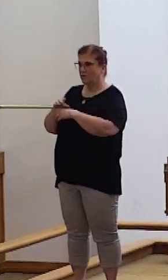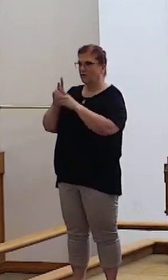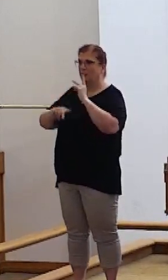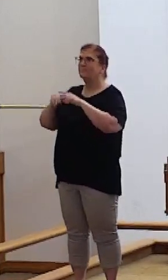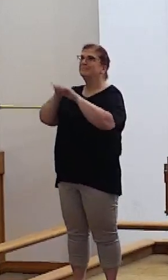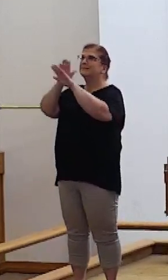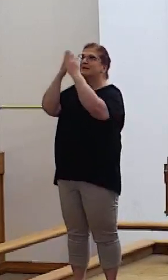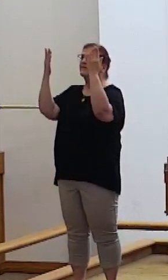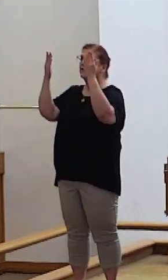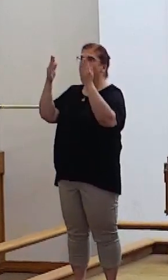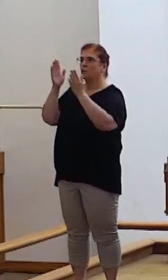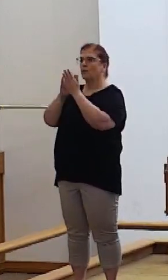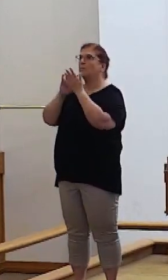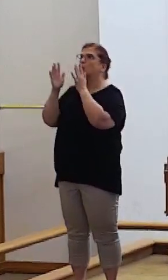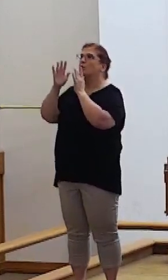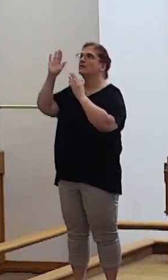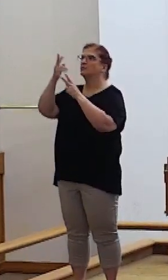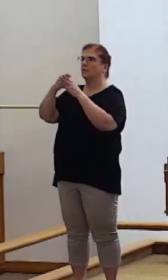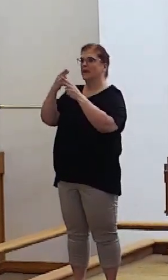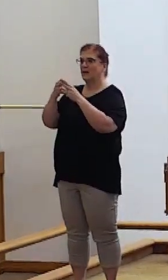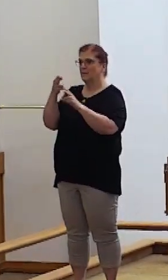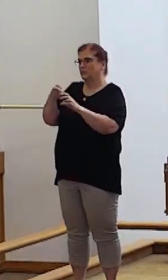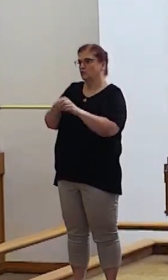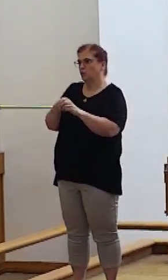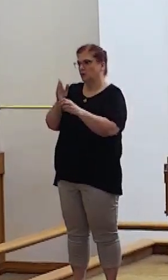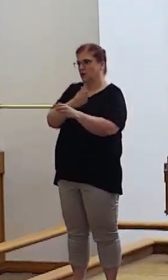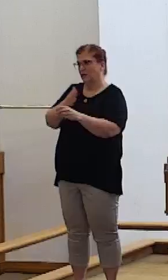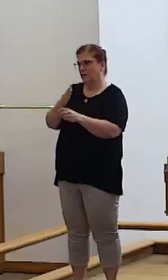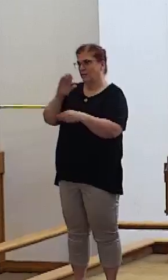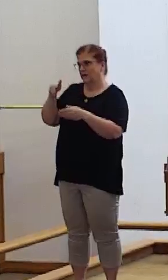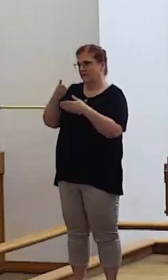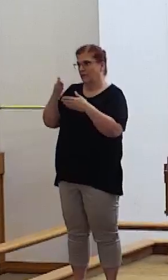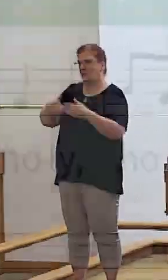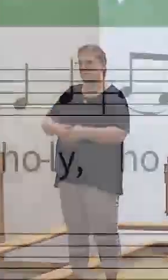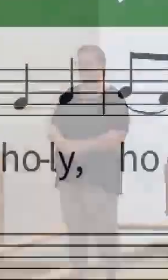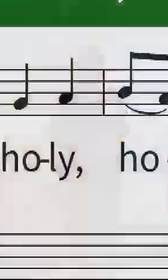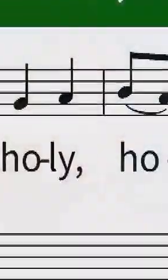heaven, we praise your name and join their unending hymn.